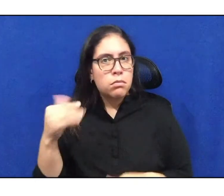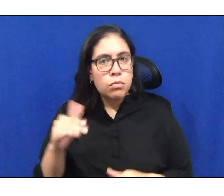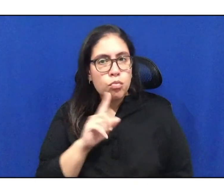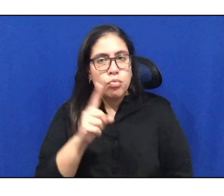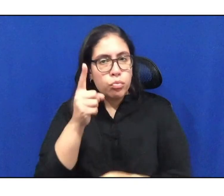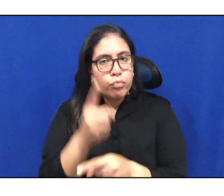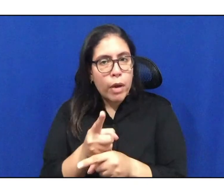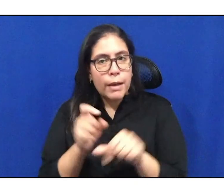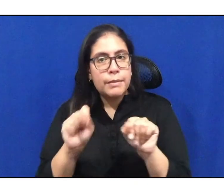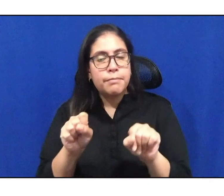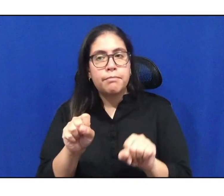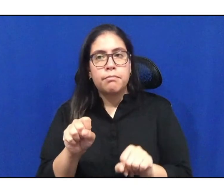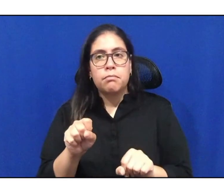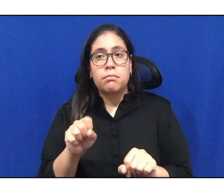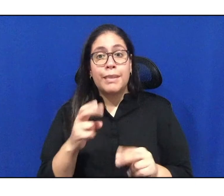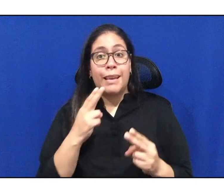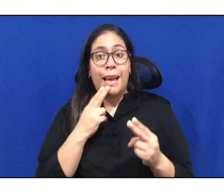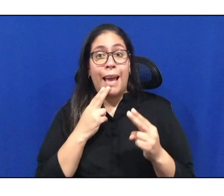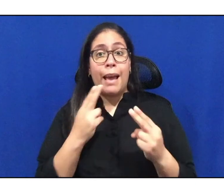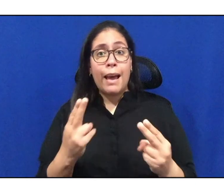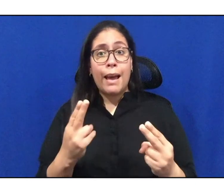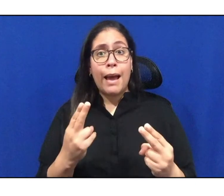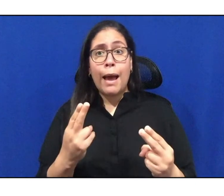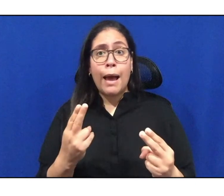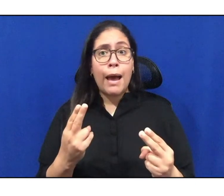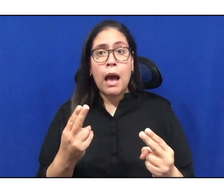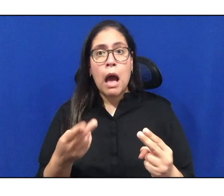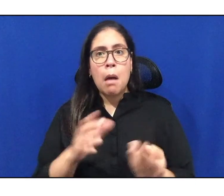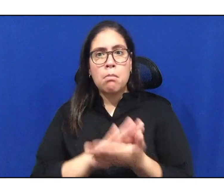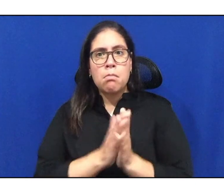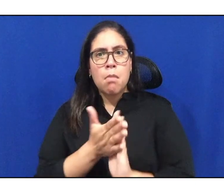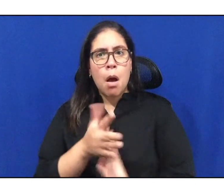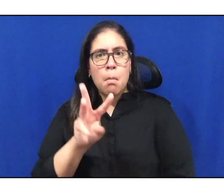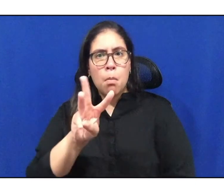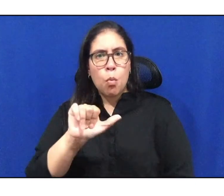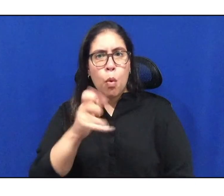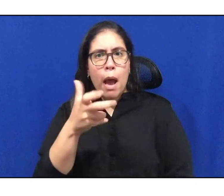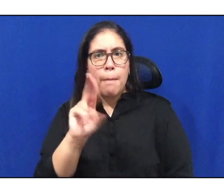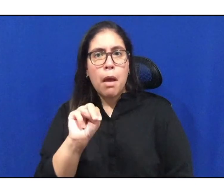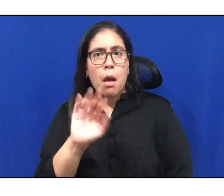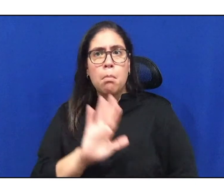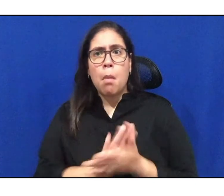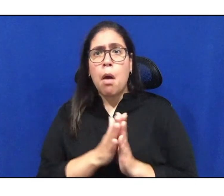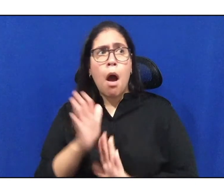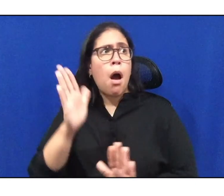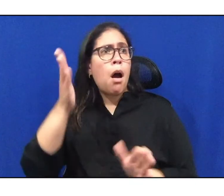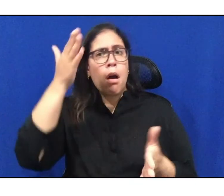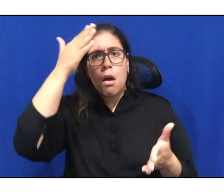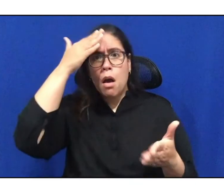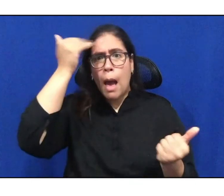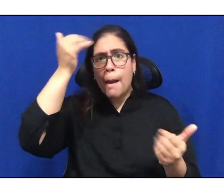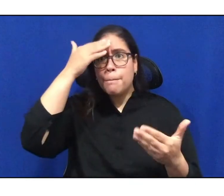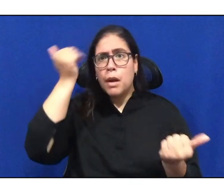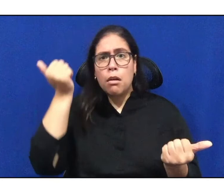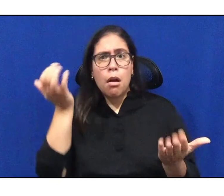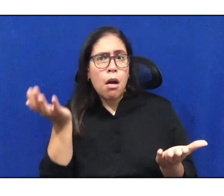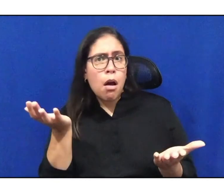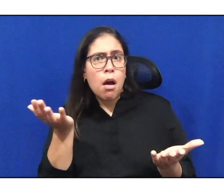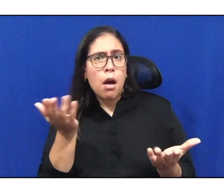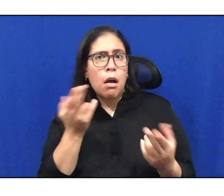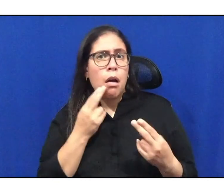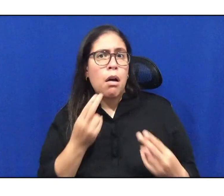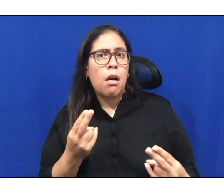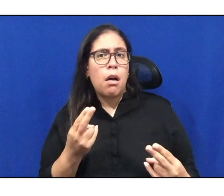innocence kind of can get almost weaponized or amnesia. There's aspects of our forgetting that